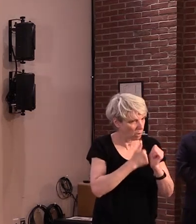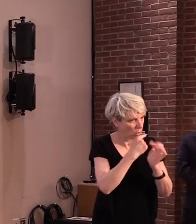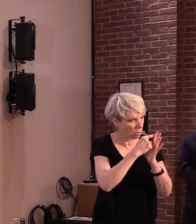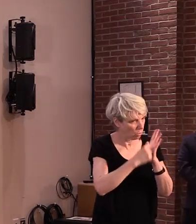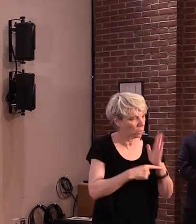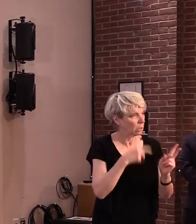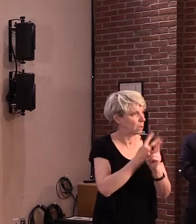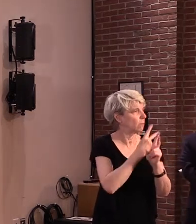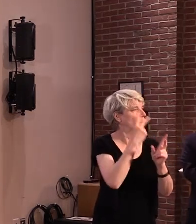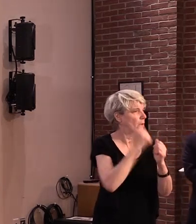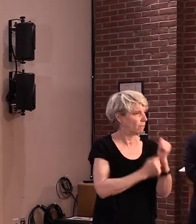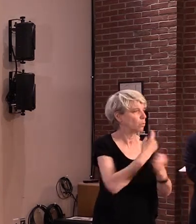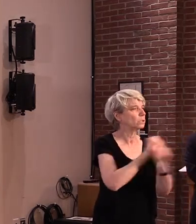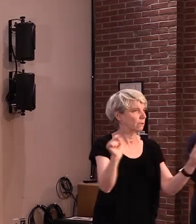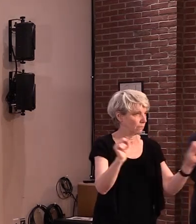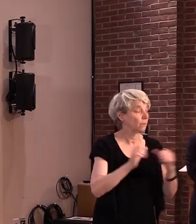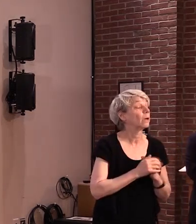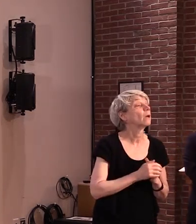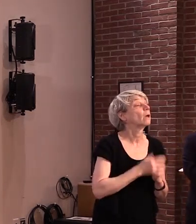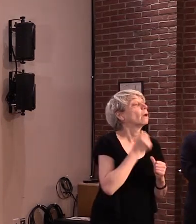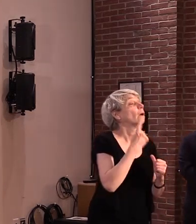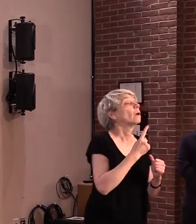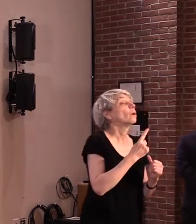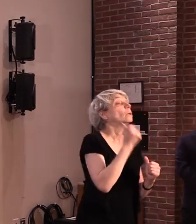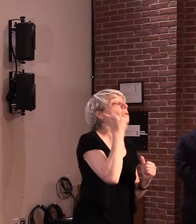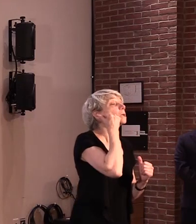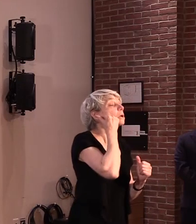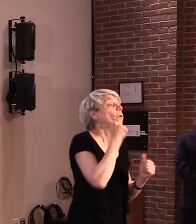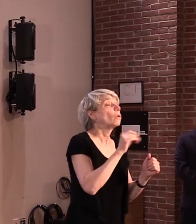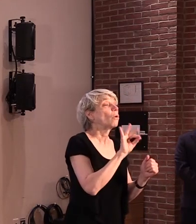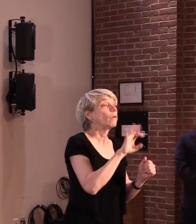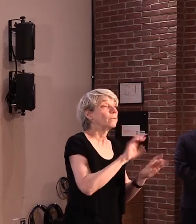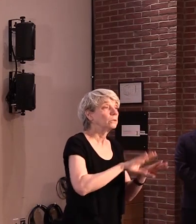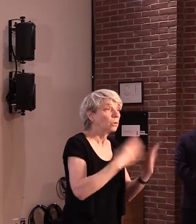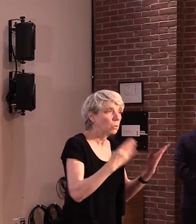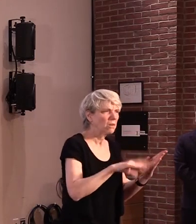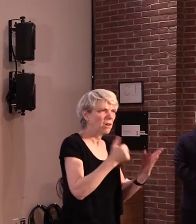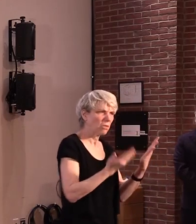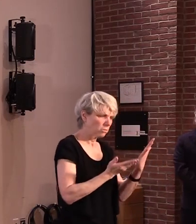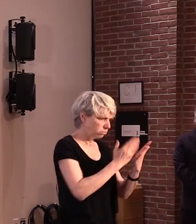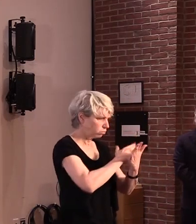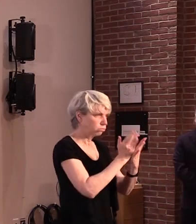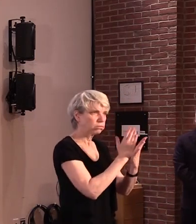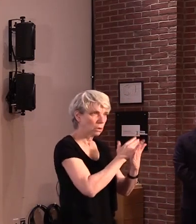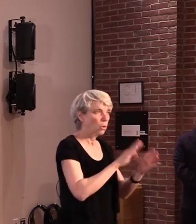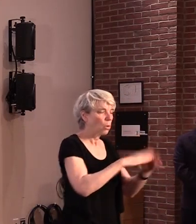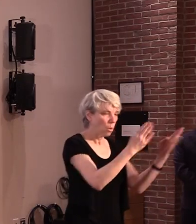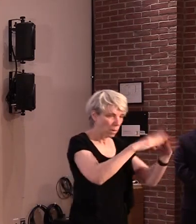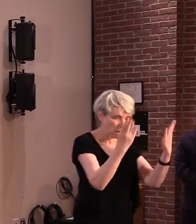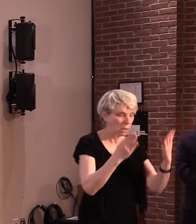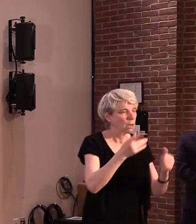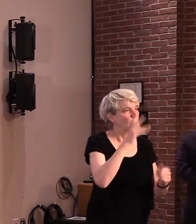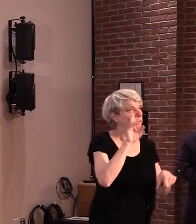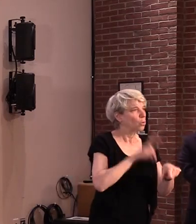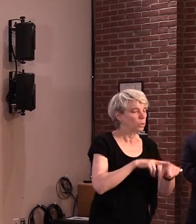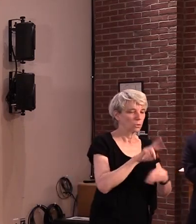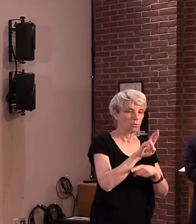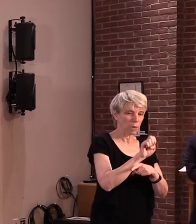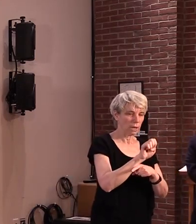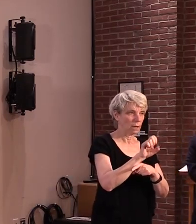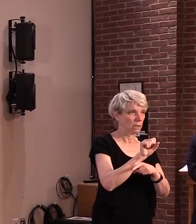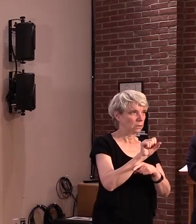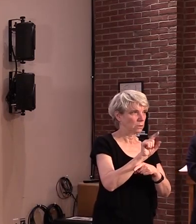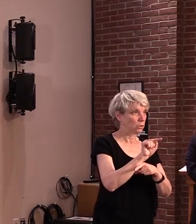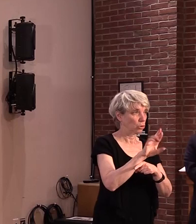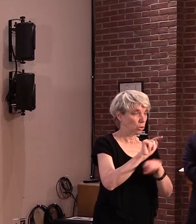all such restart efforts, the restart team and the Department of Health will very closely monitor